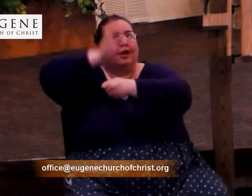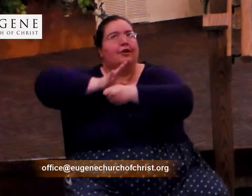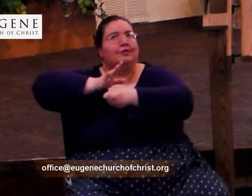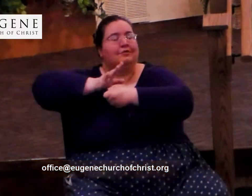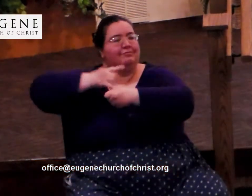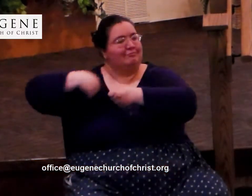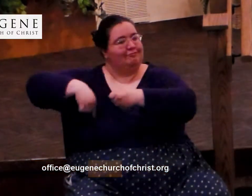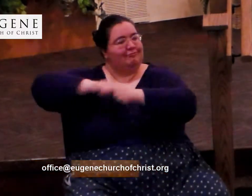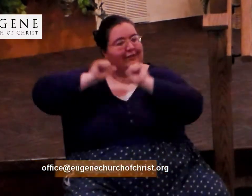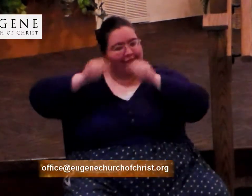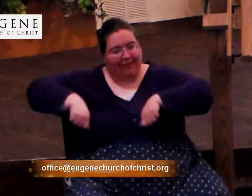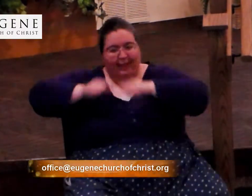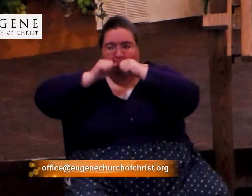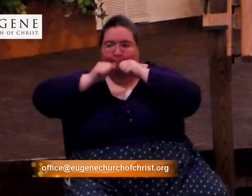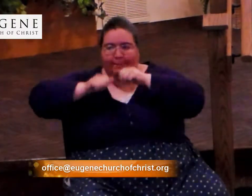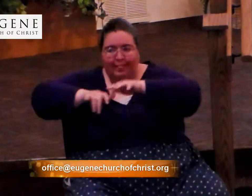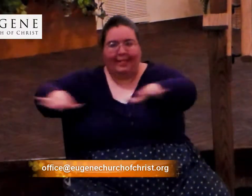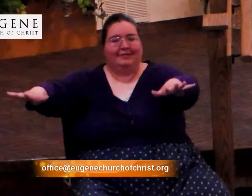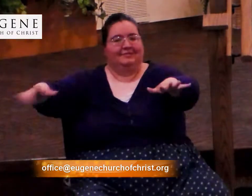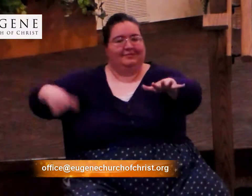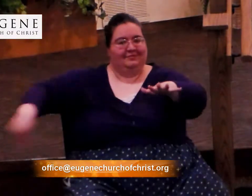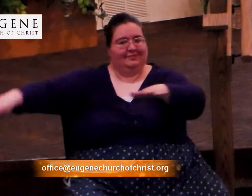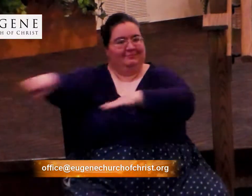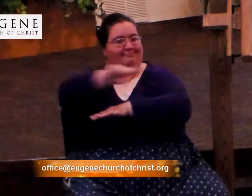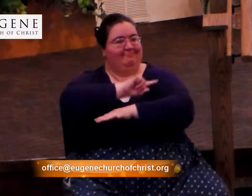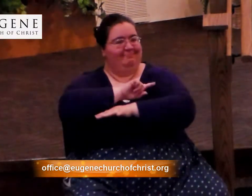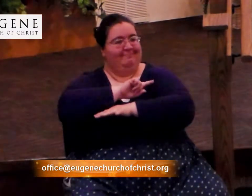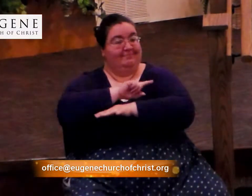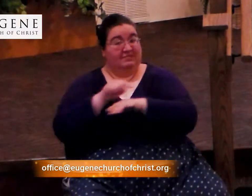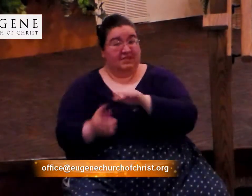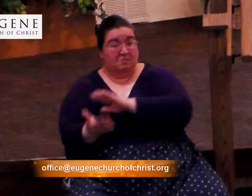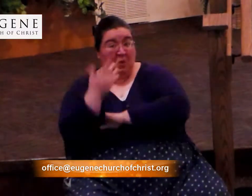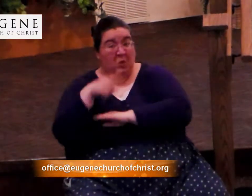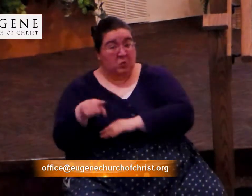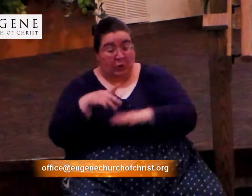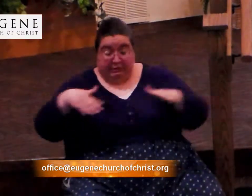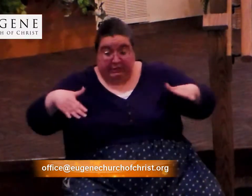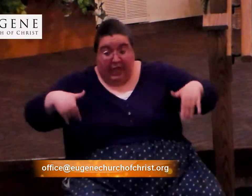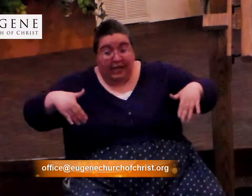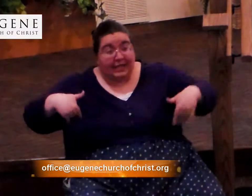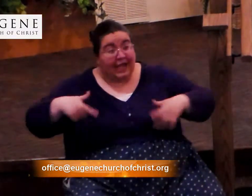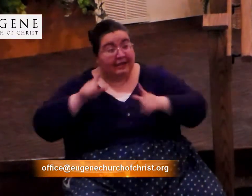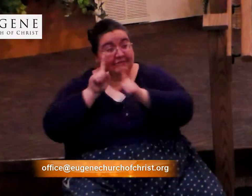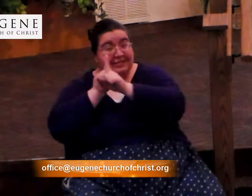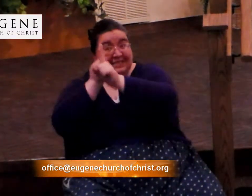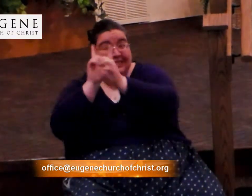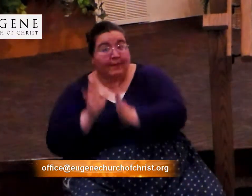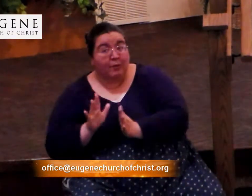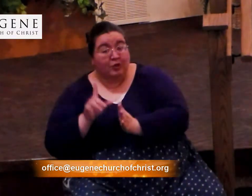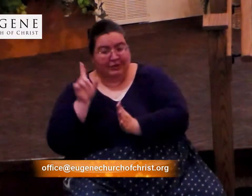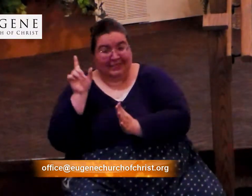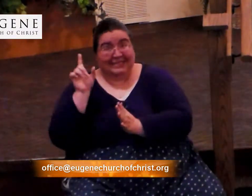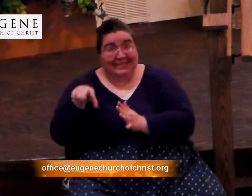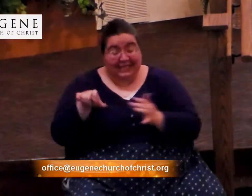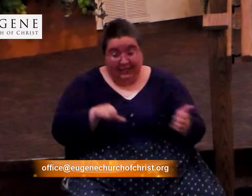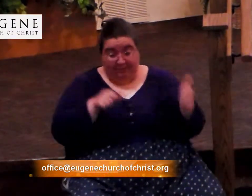morning, if you need to become a disciple, if you need to be baptized, as we see in the last part of that verse in Matthew